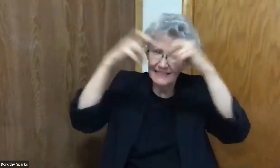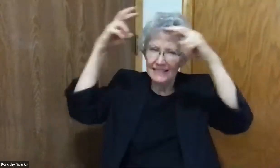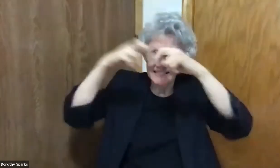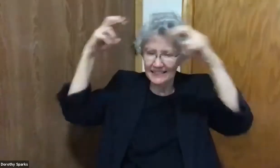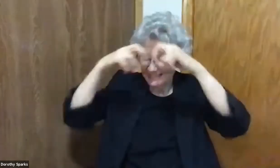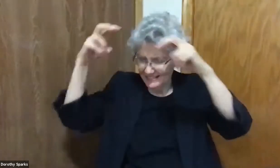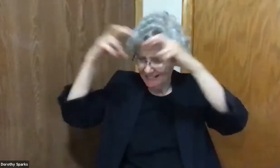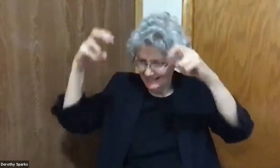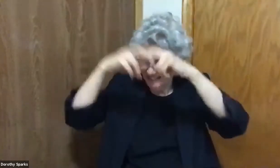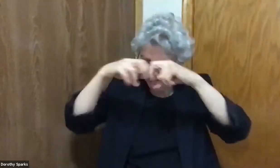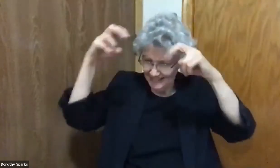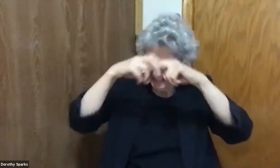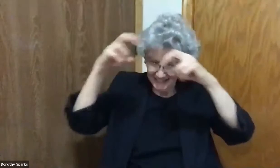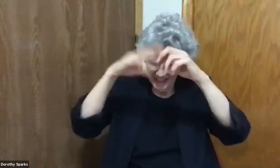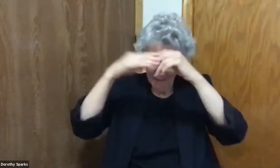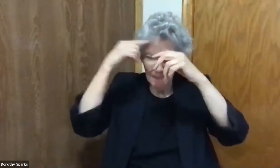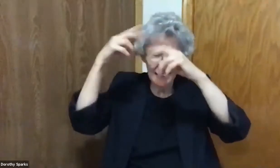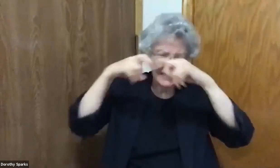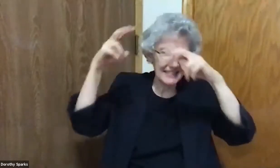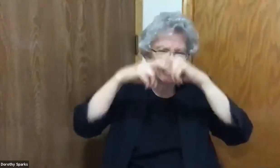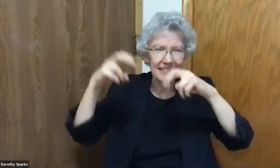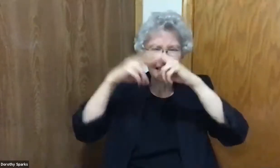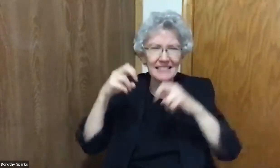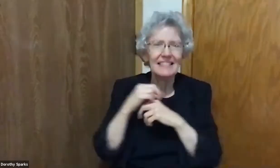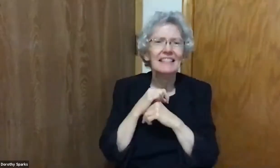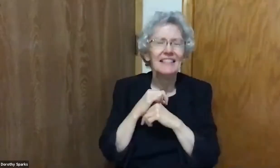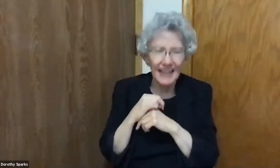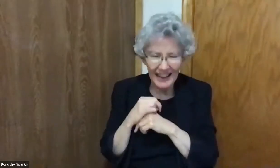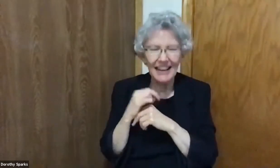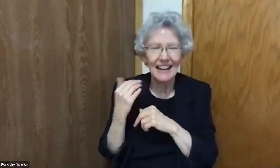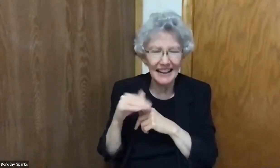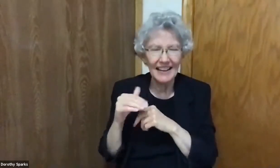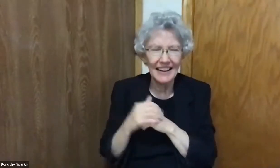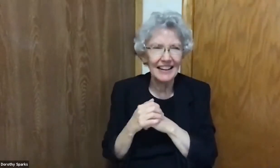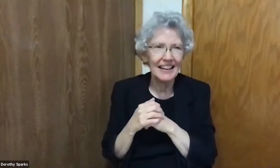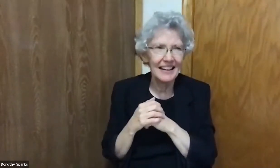And we continue to create and to discover new things.